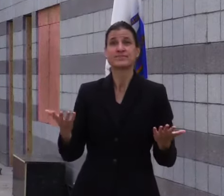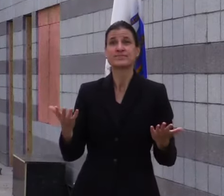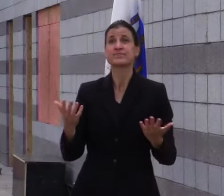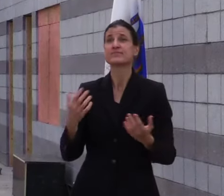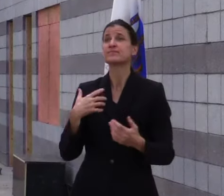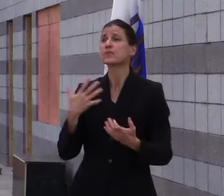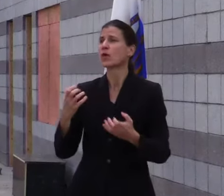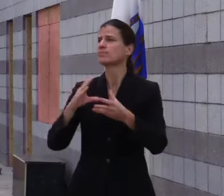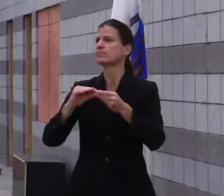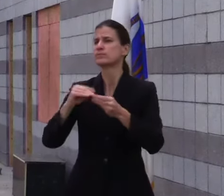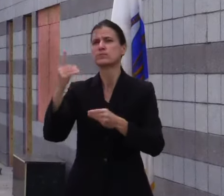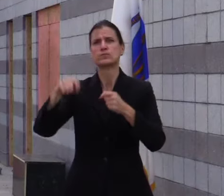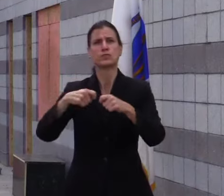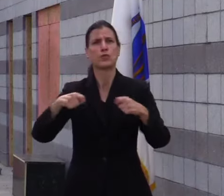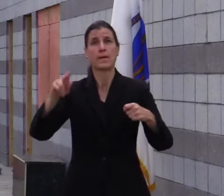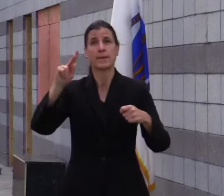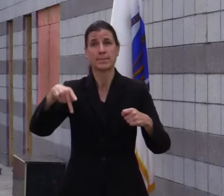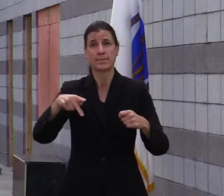this project's being built